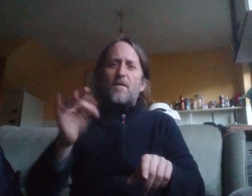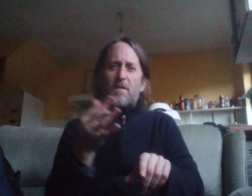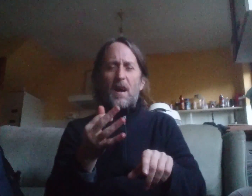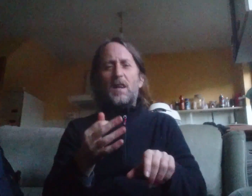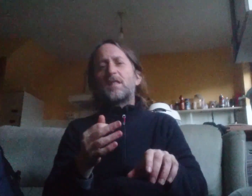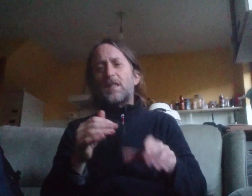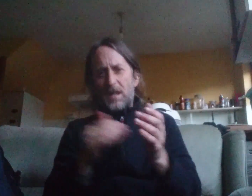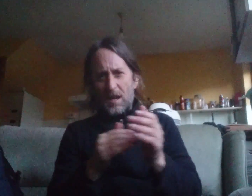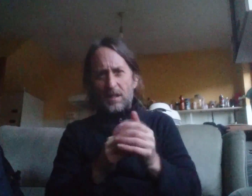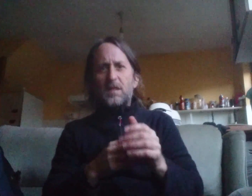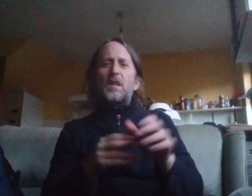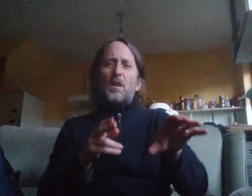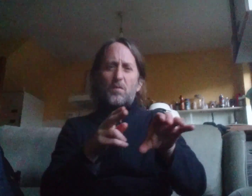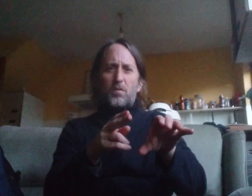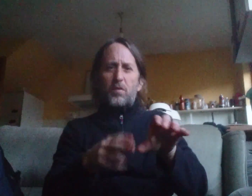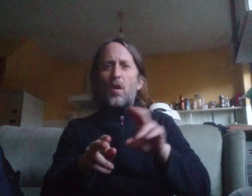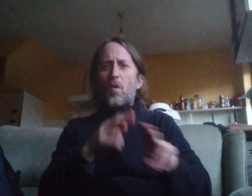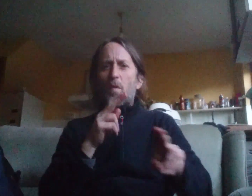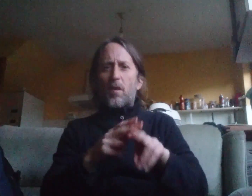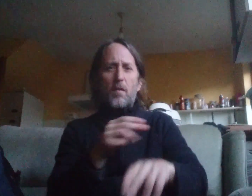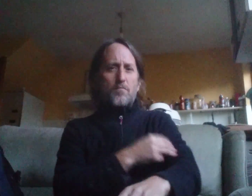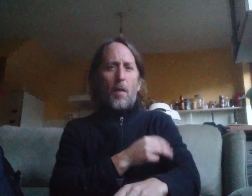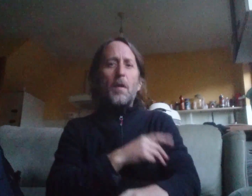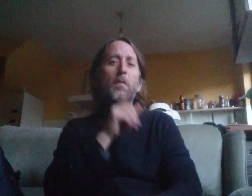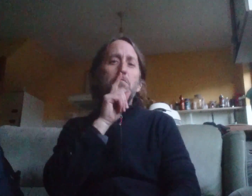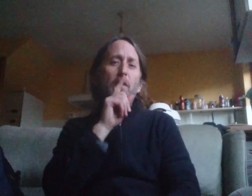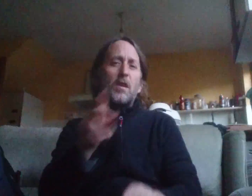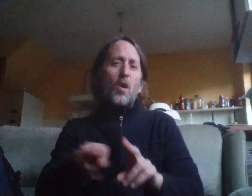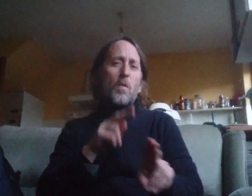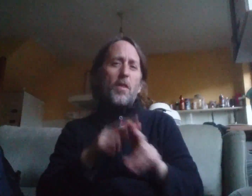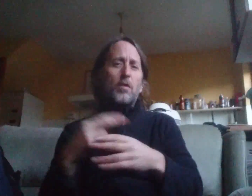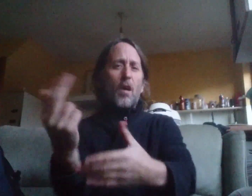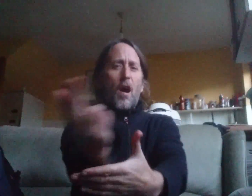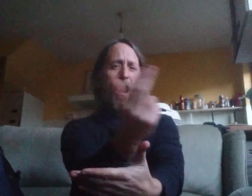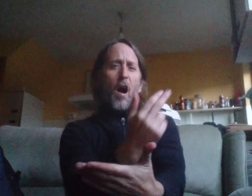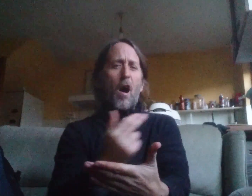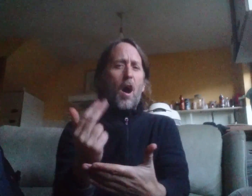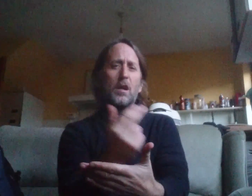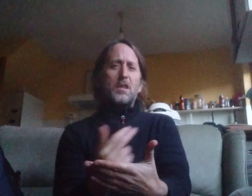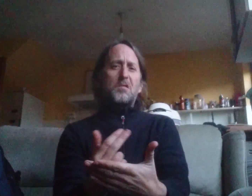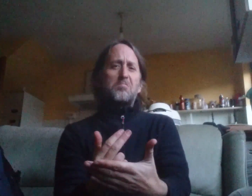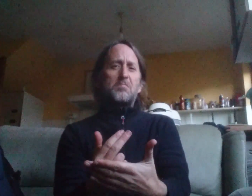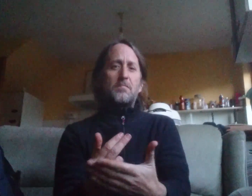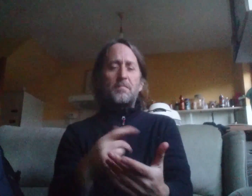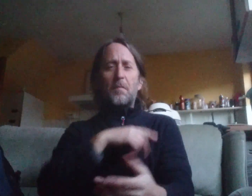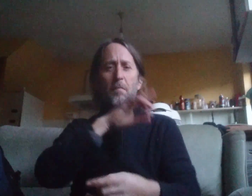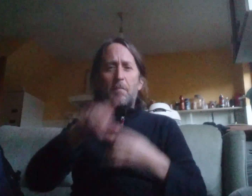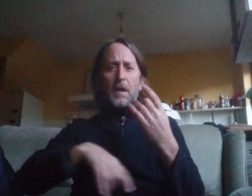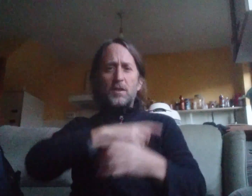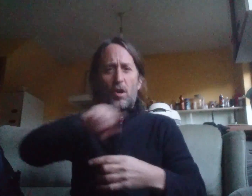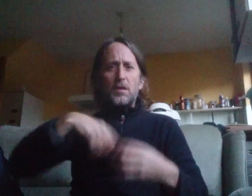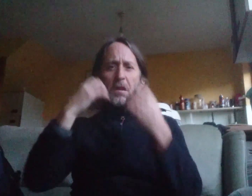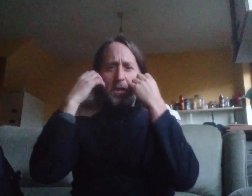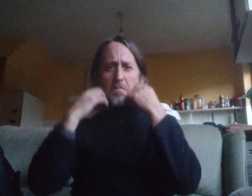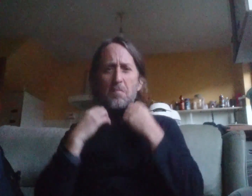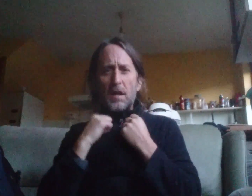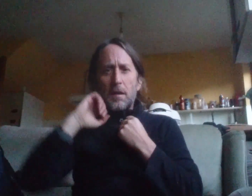difficulty, and without art. Which depresses us, because we still believe there's something grand